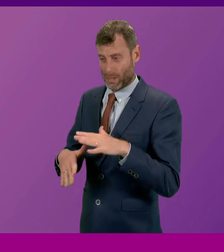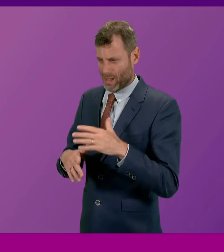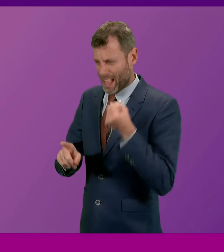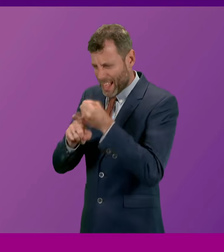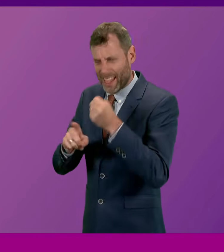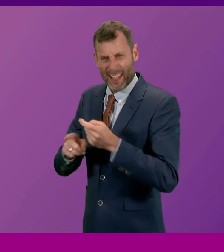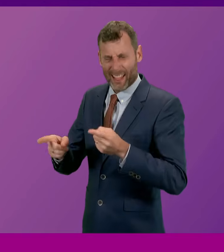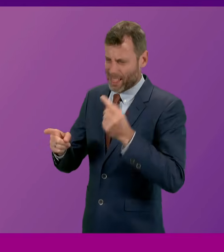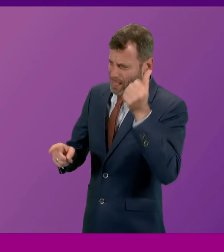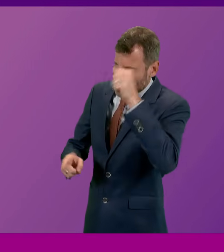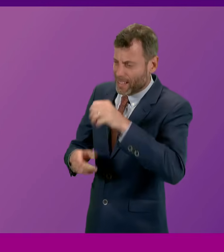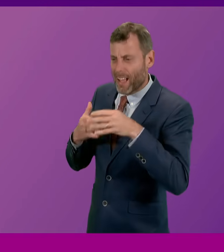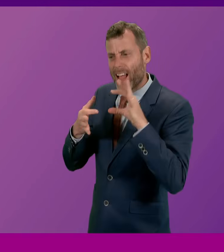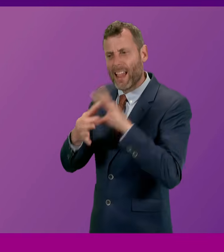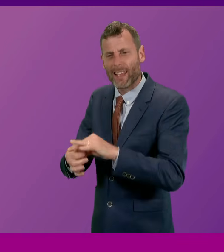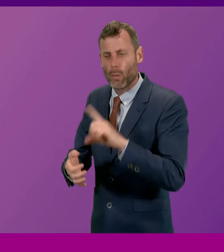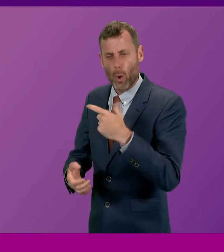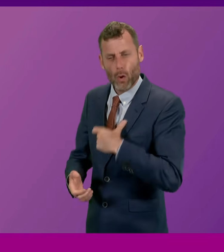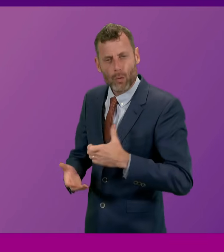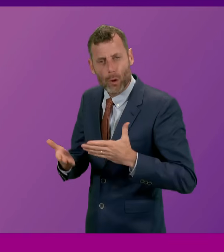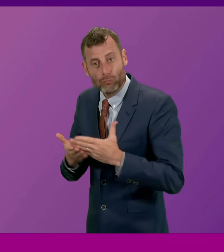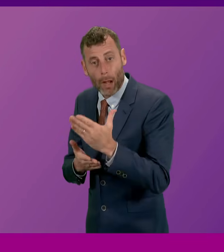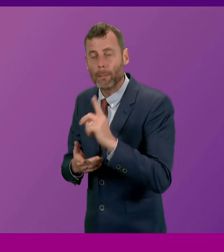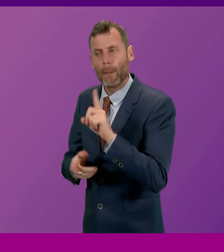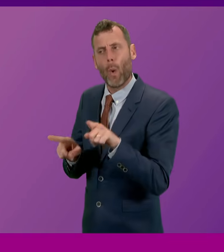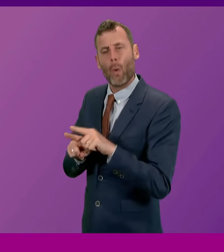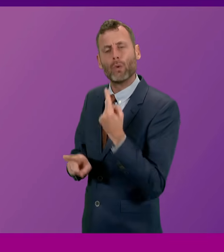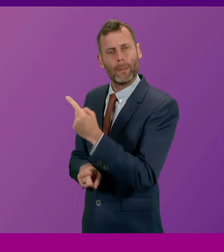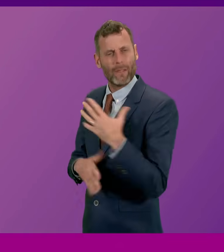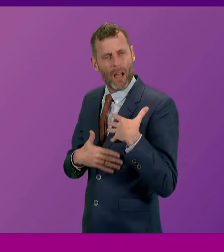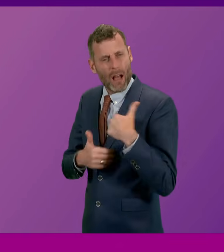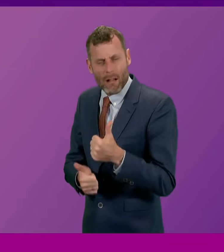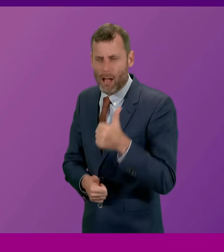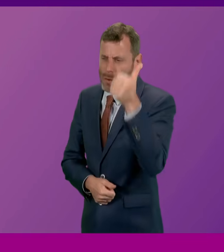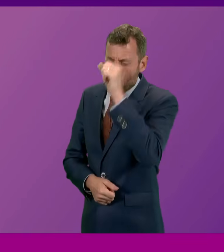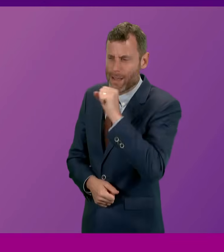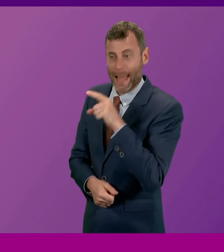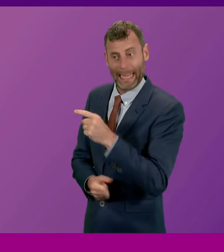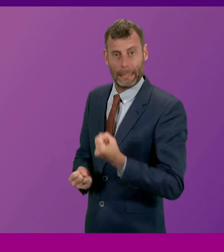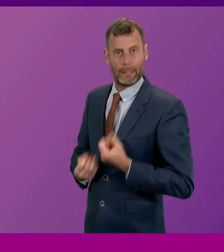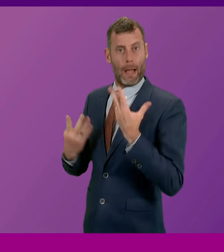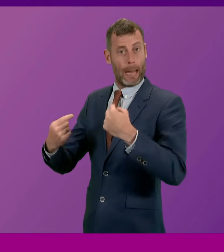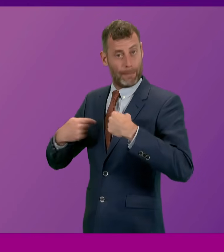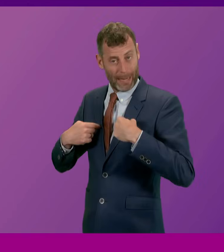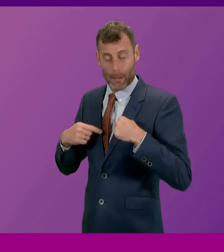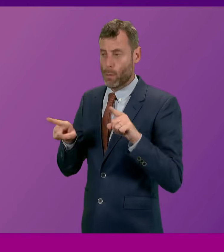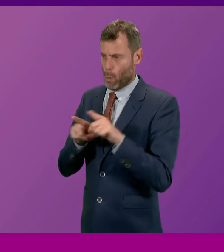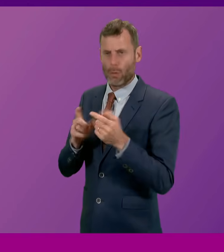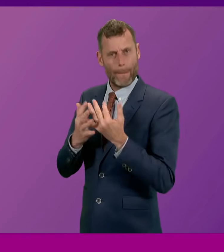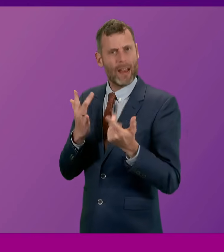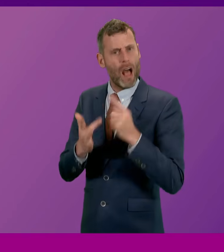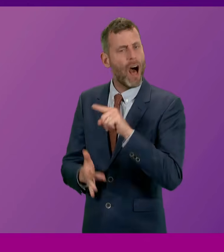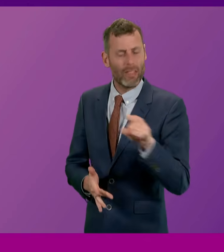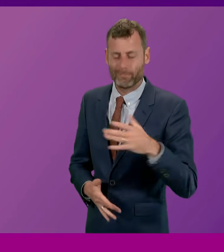rights. He was a kind, wise man who inspired me and many others. He will be deeply, deeply missed. Will the First